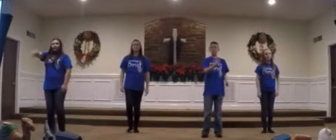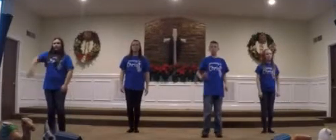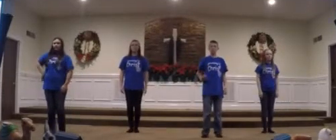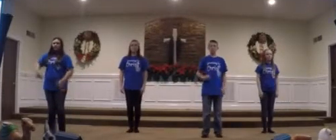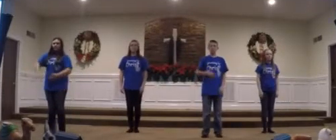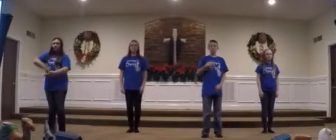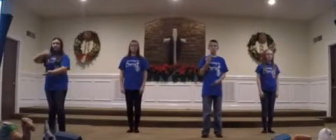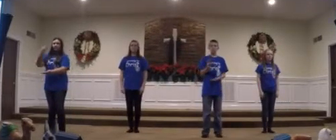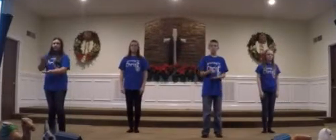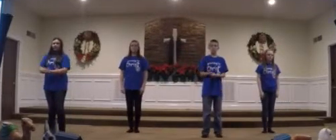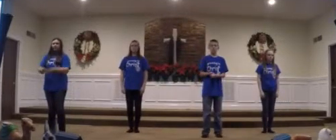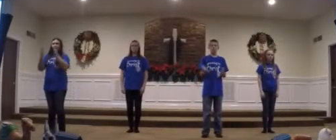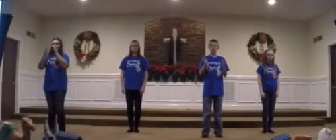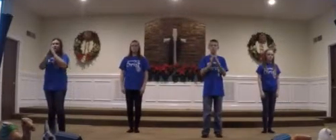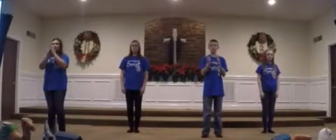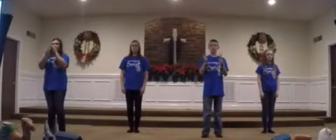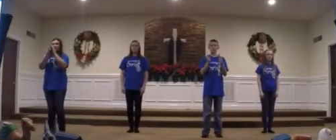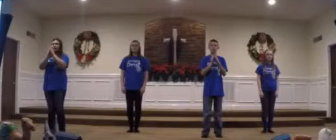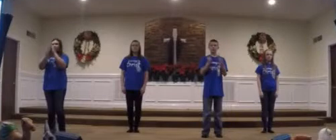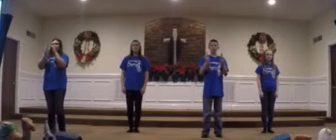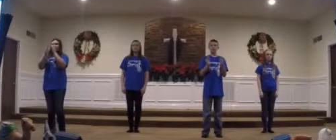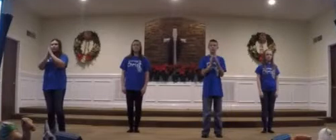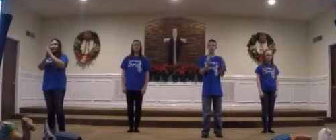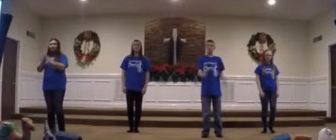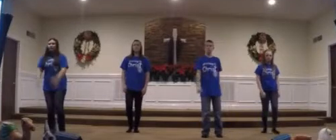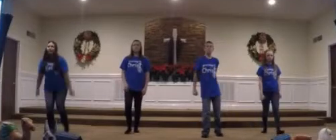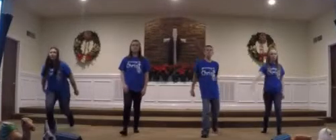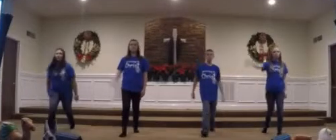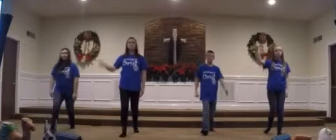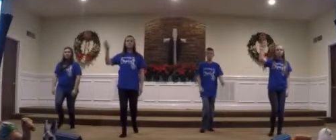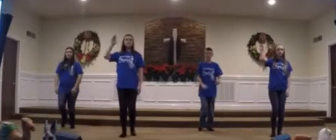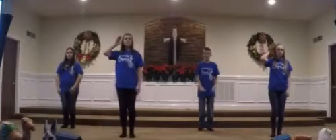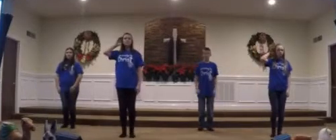is born in Bethlehem Christ